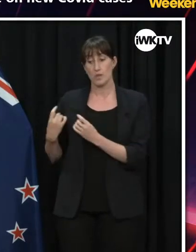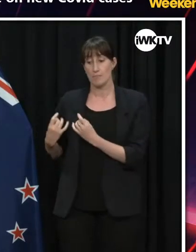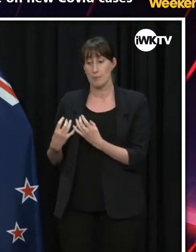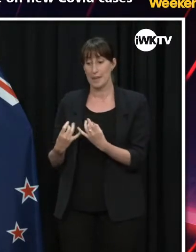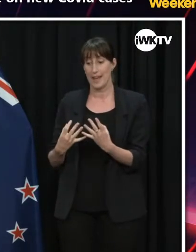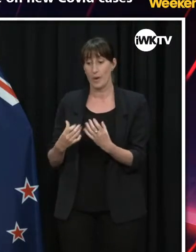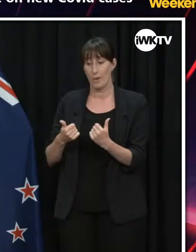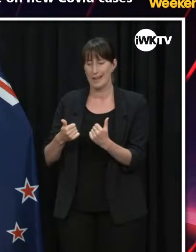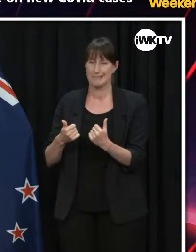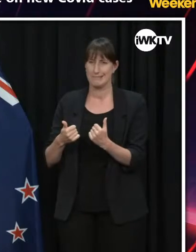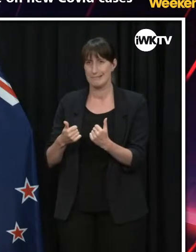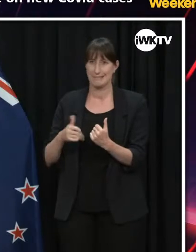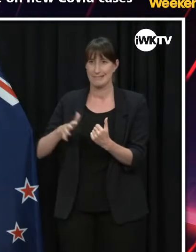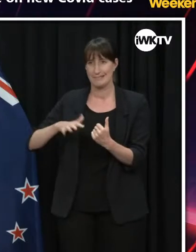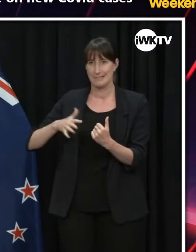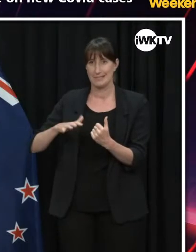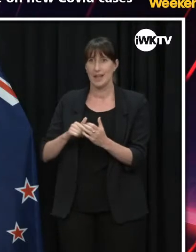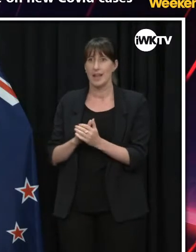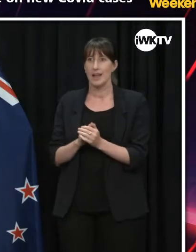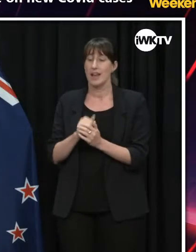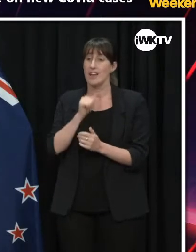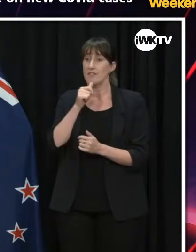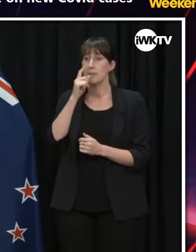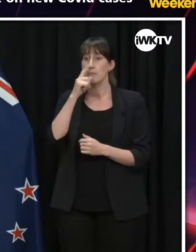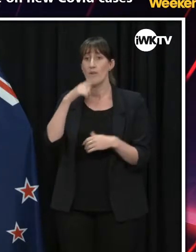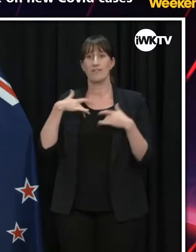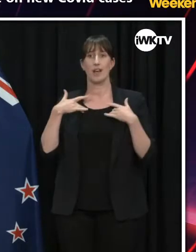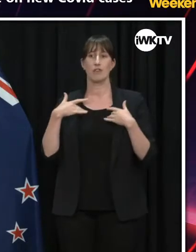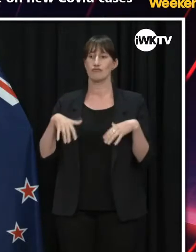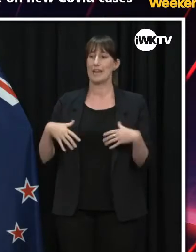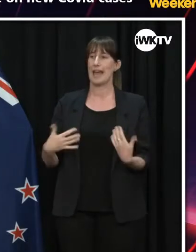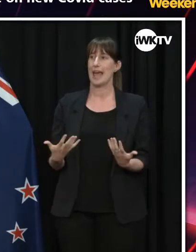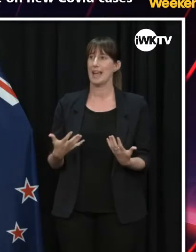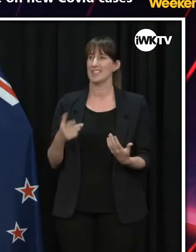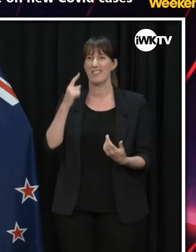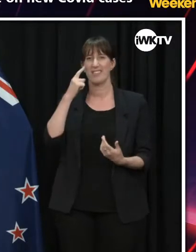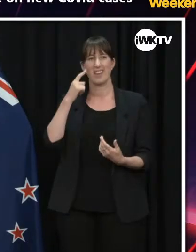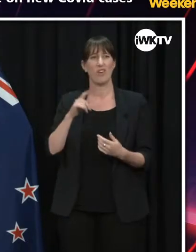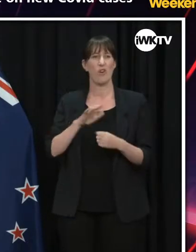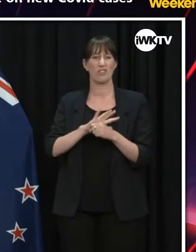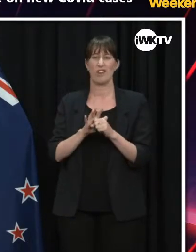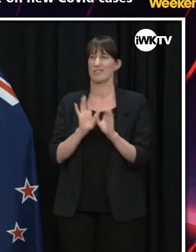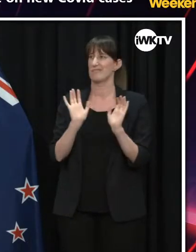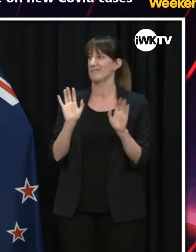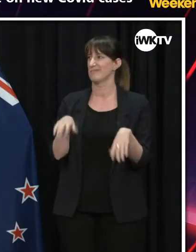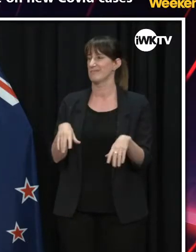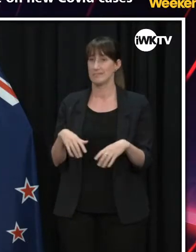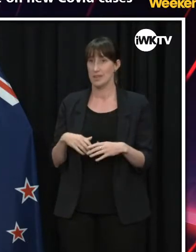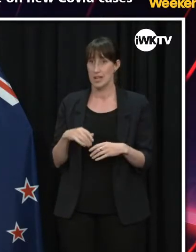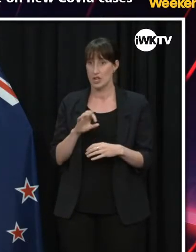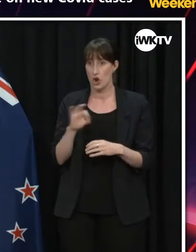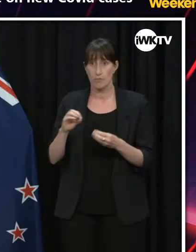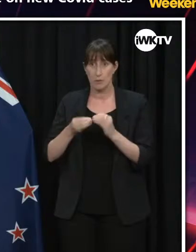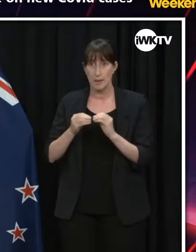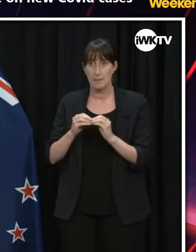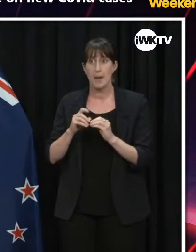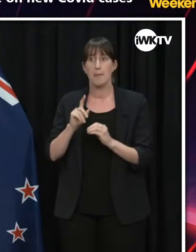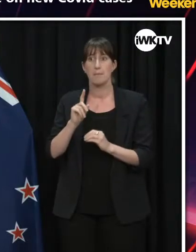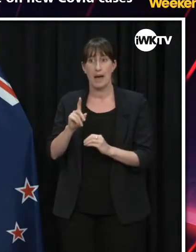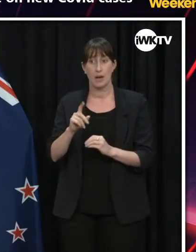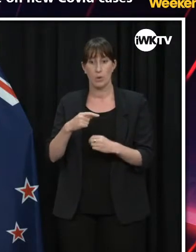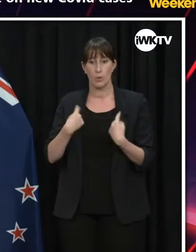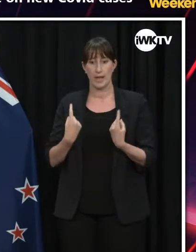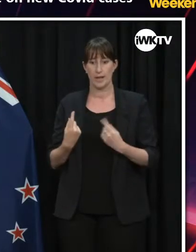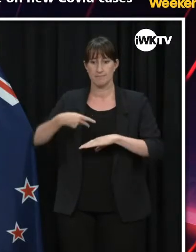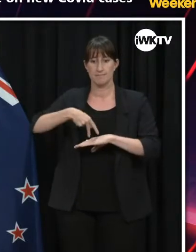a position where people are feeling comfortable, they're not always good at taking those precautionary measures. But when we ask New Zealanders to ramp